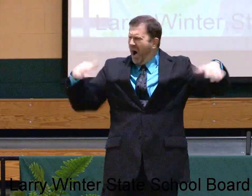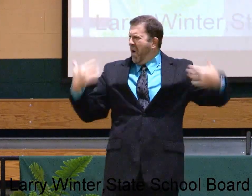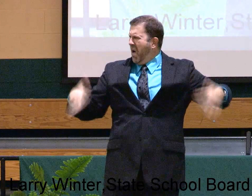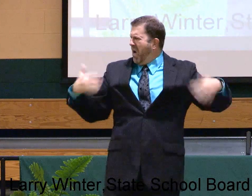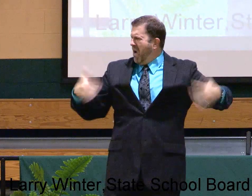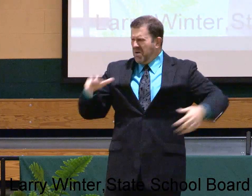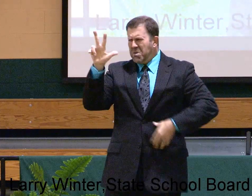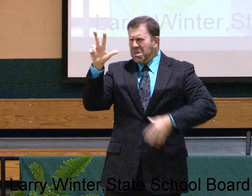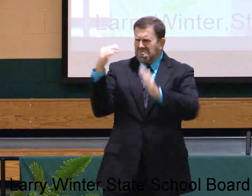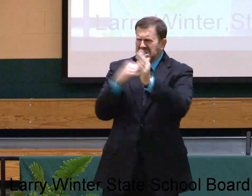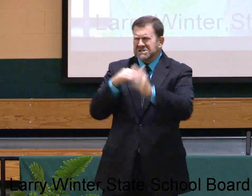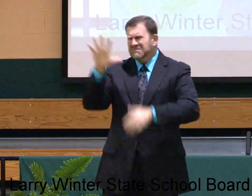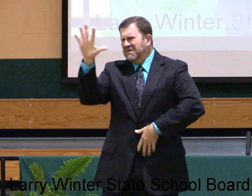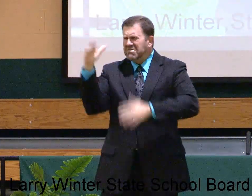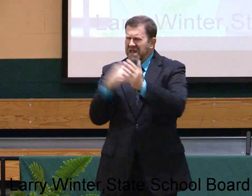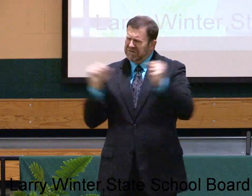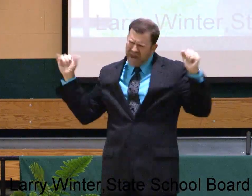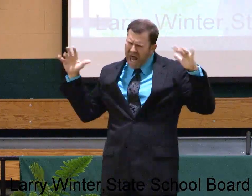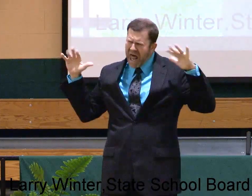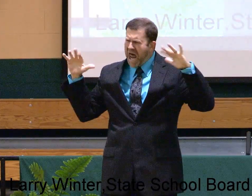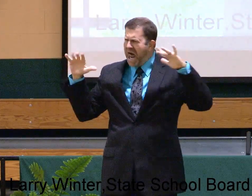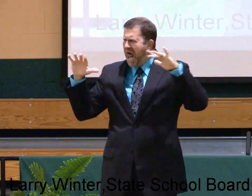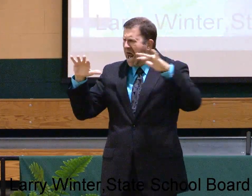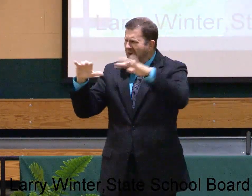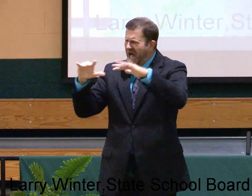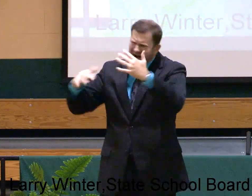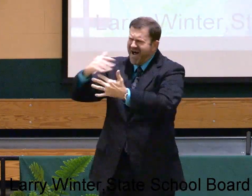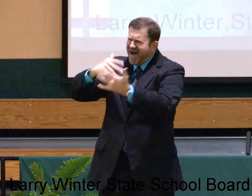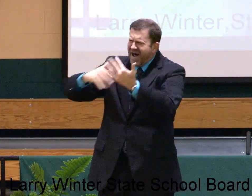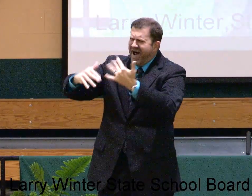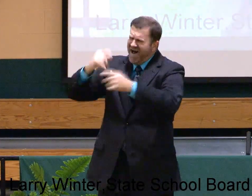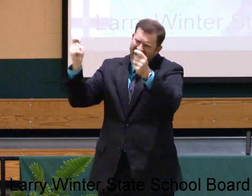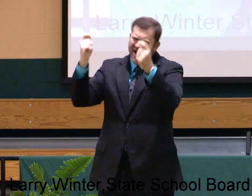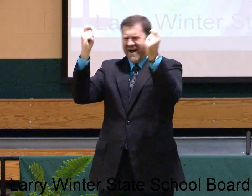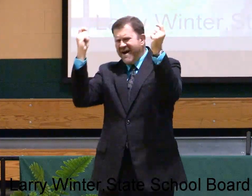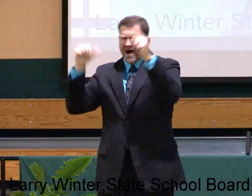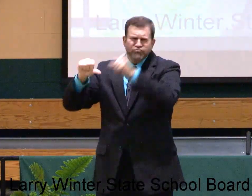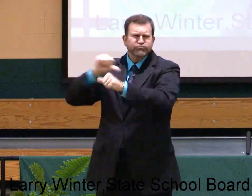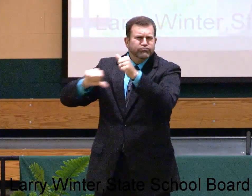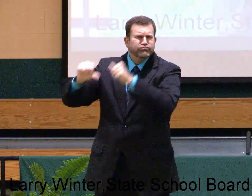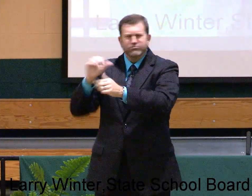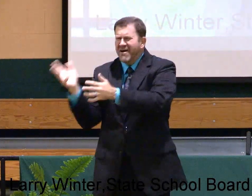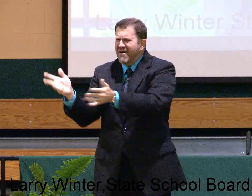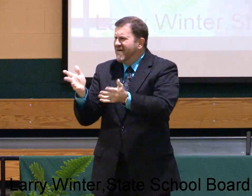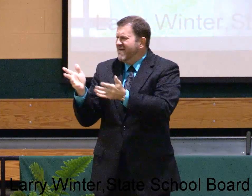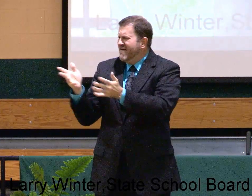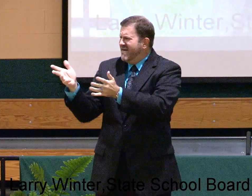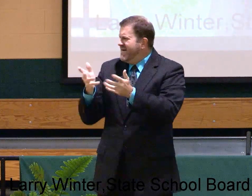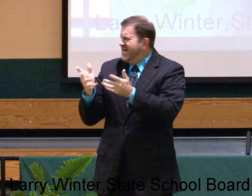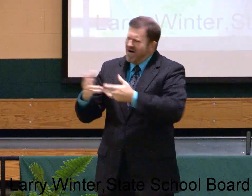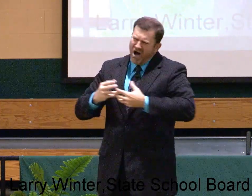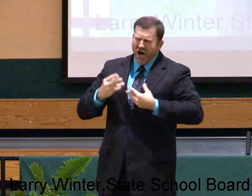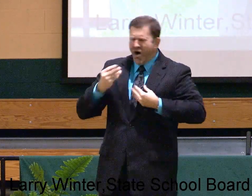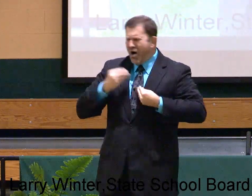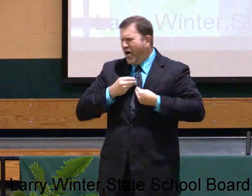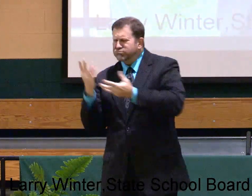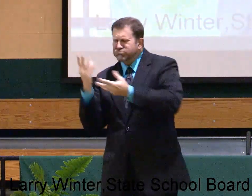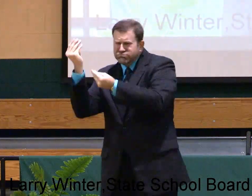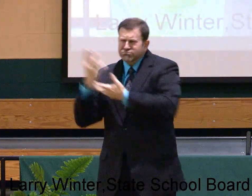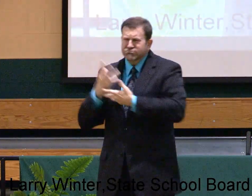3,000 to 5,000 graduates will come celebrate their experience and the experience of those that are